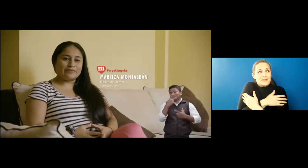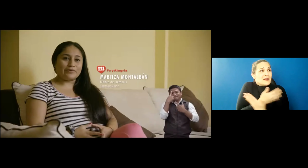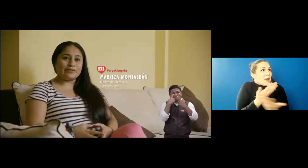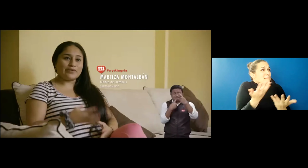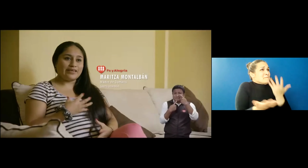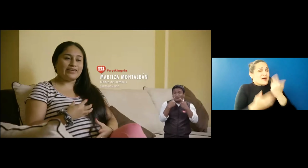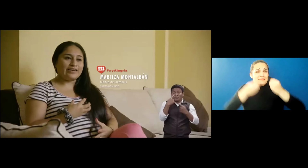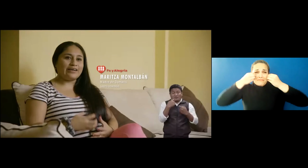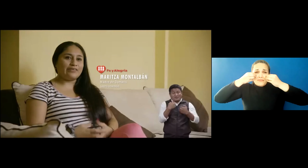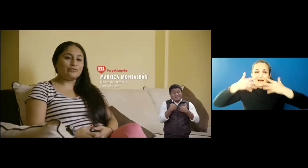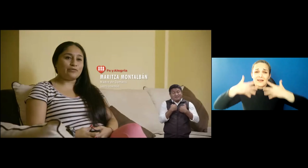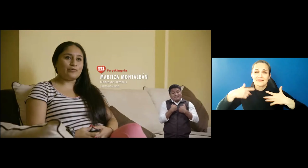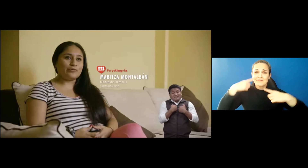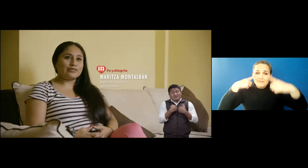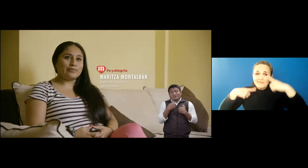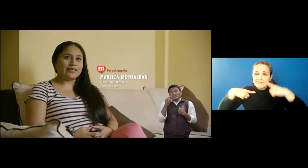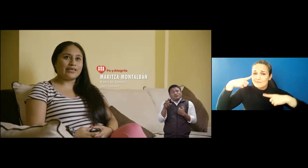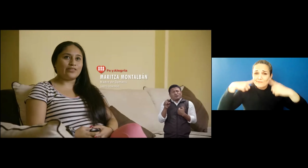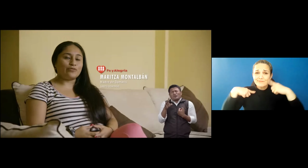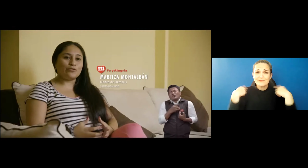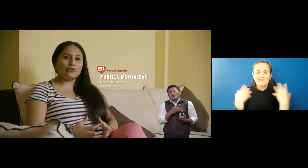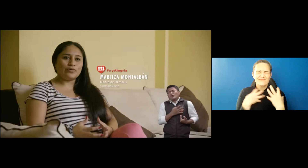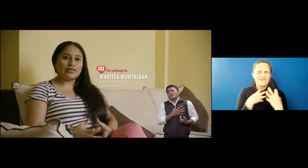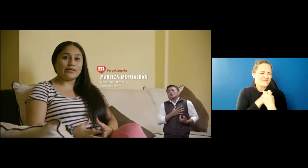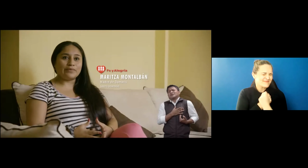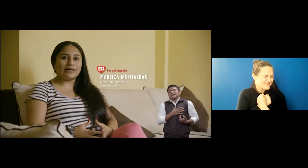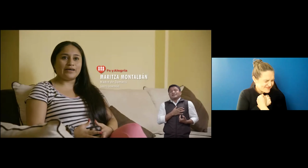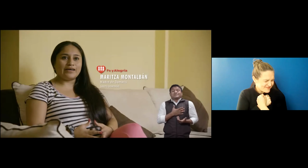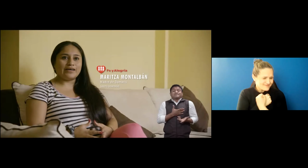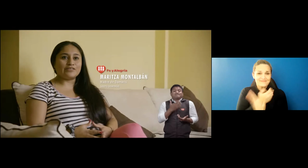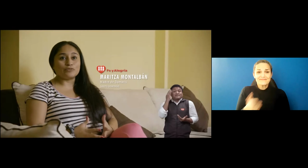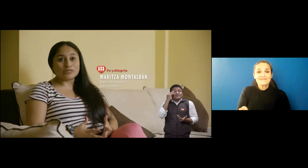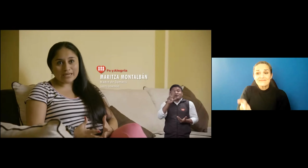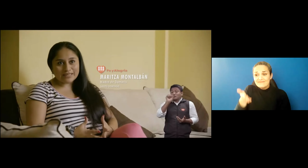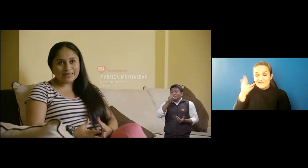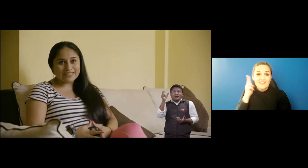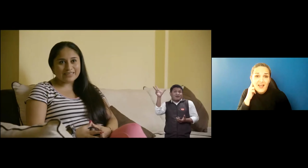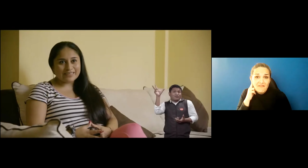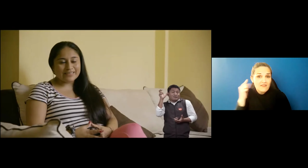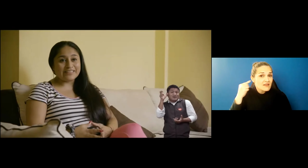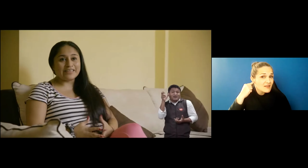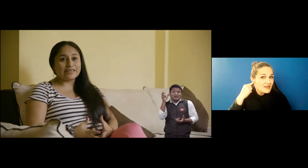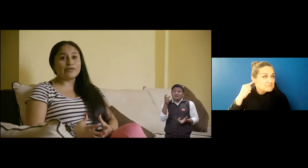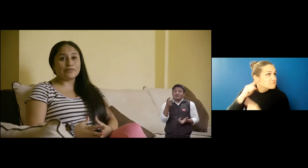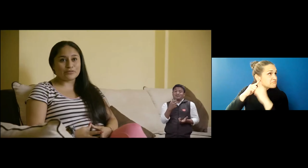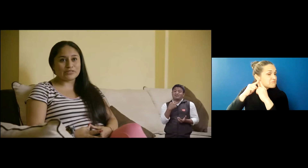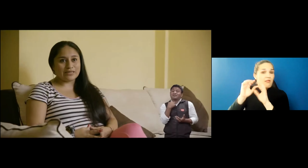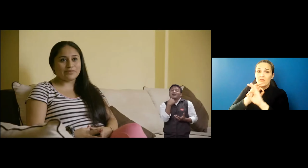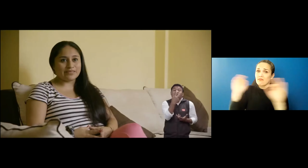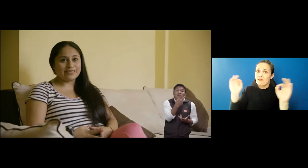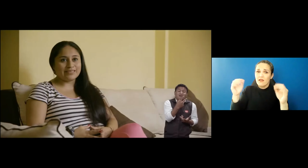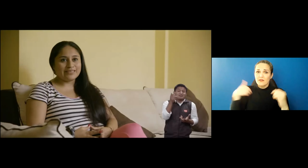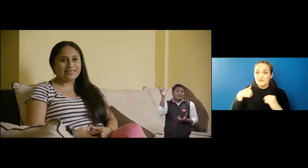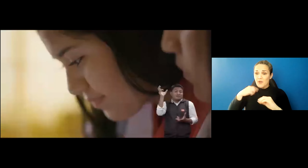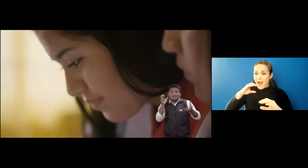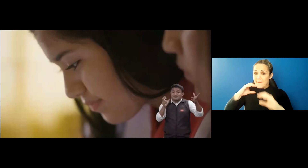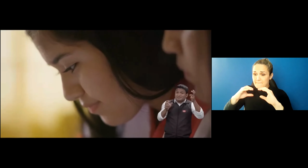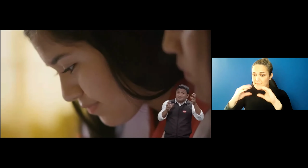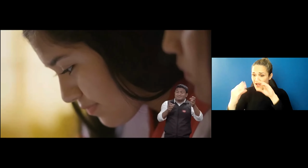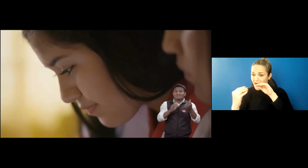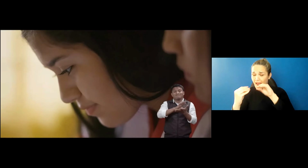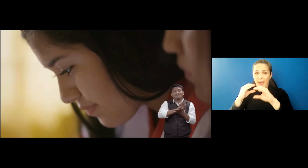just hugged her and I couldn't deal with it. I cried and cried because for me, this was very painful that I would never hear